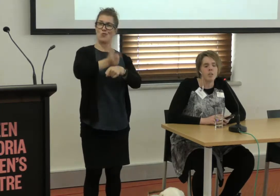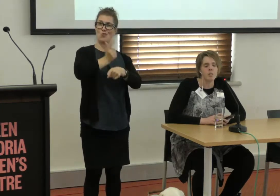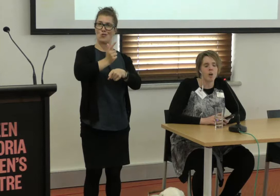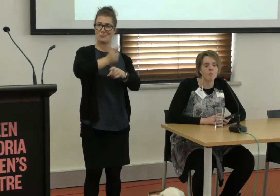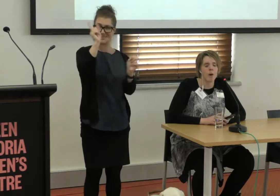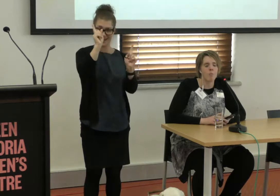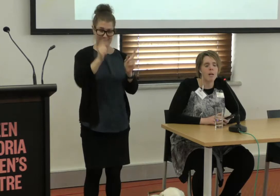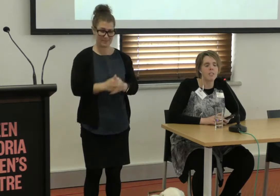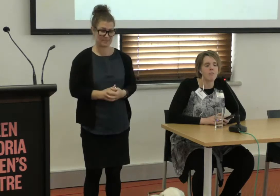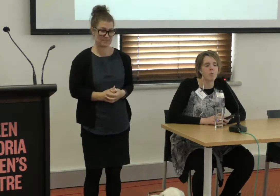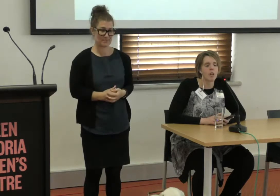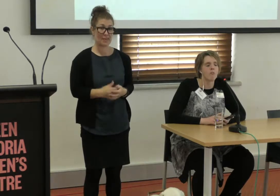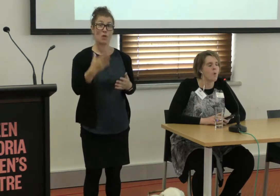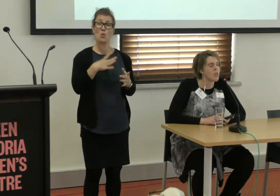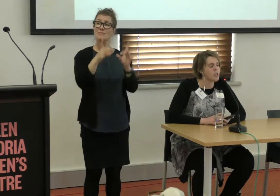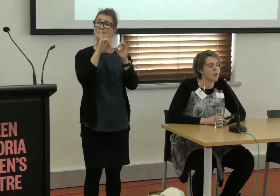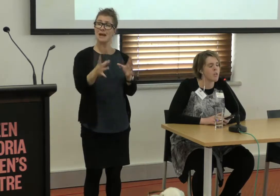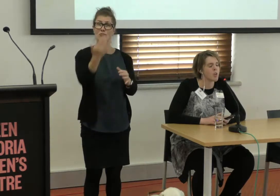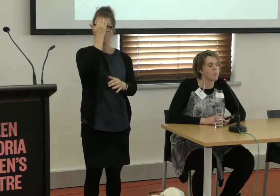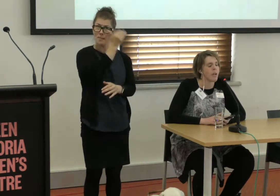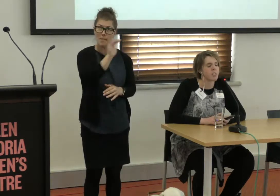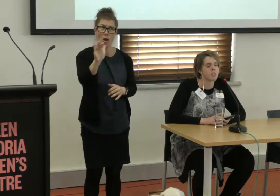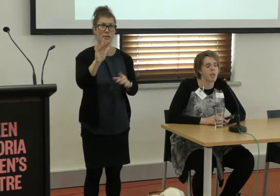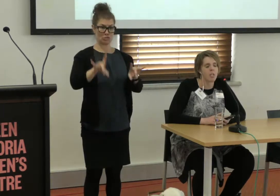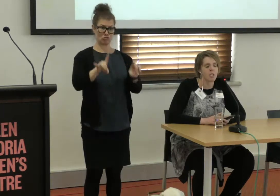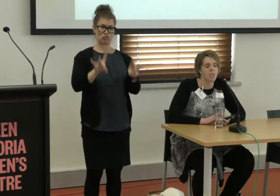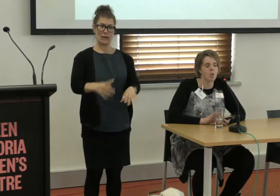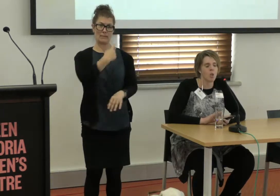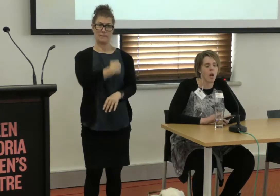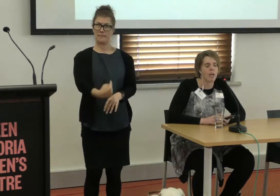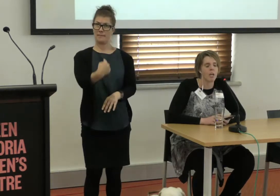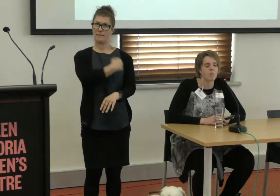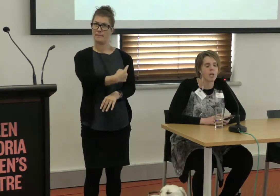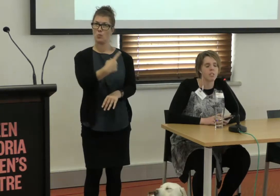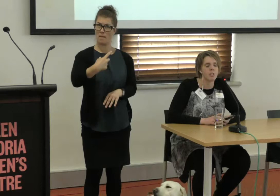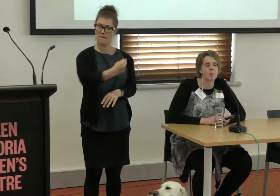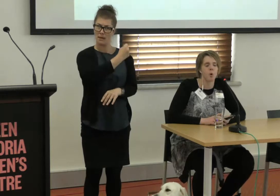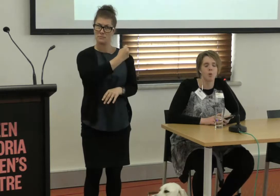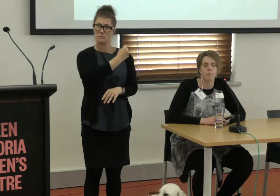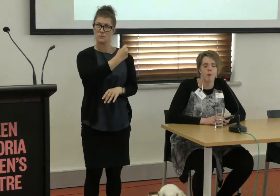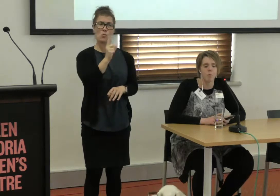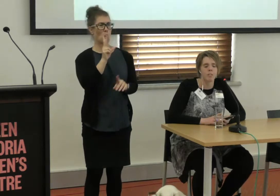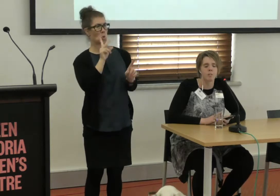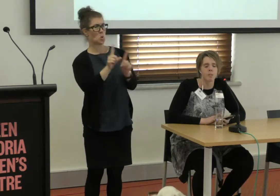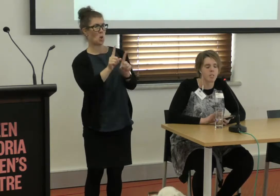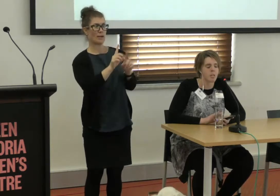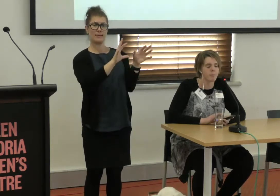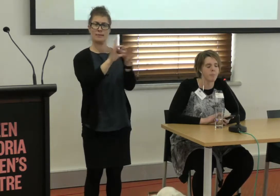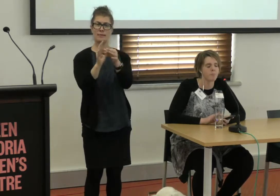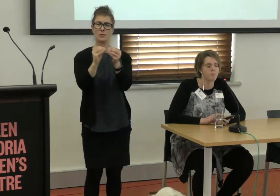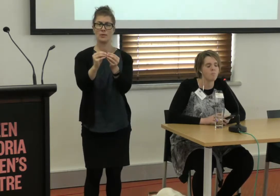kick things off by reminding everyone of what Australia's obligations actually look like in relation to support for people with